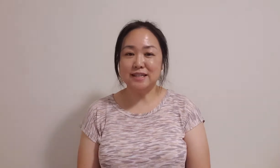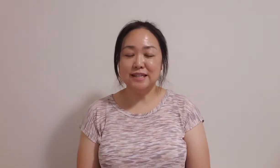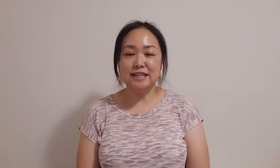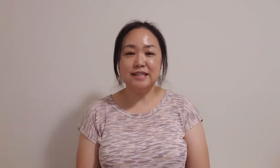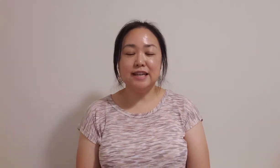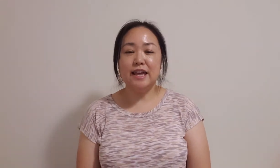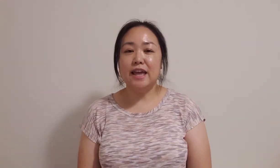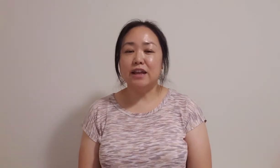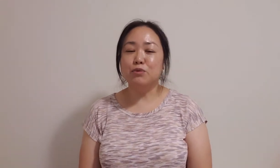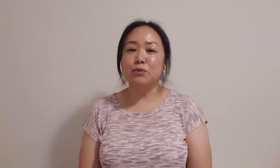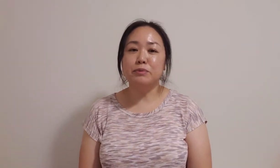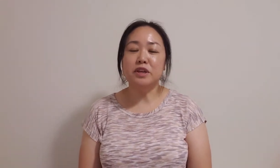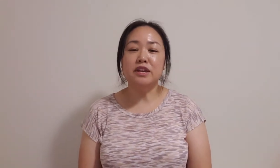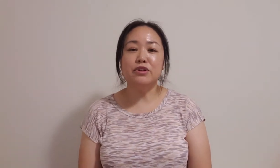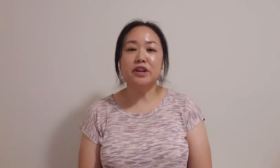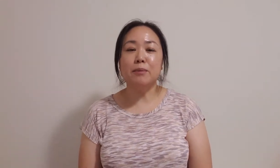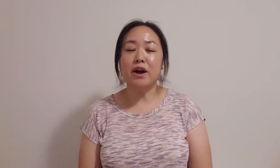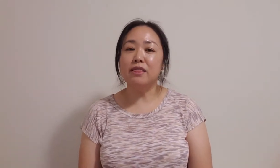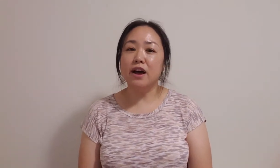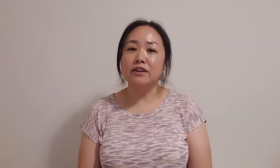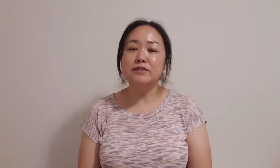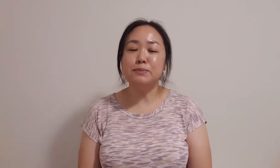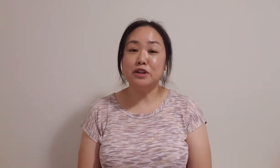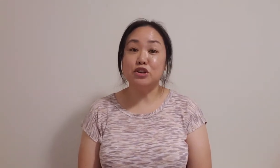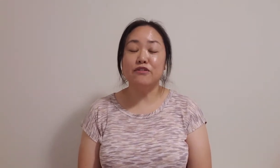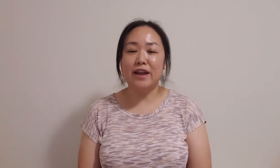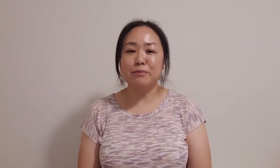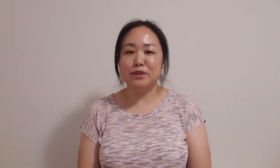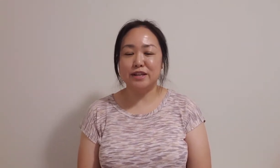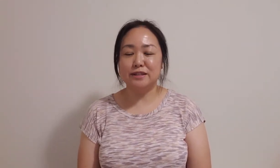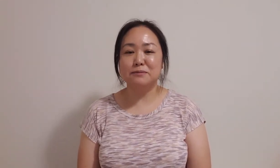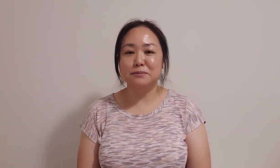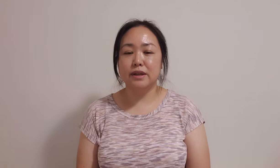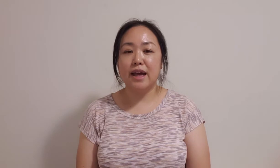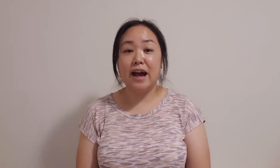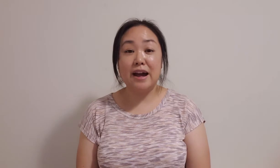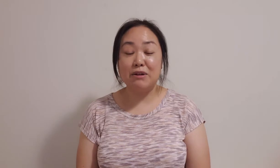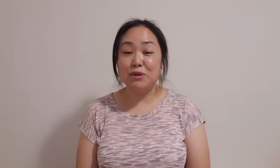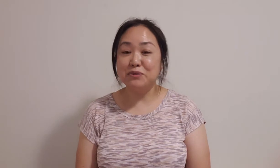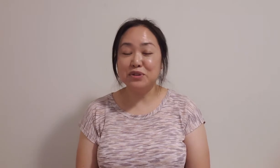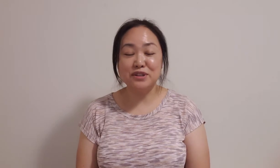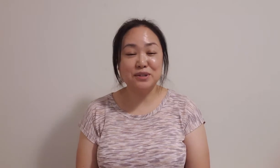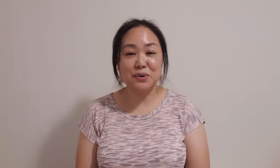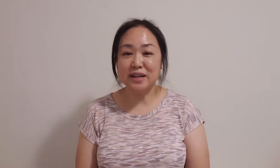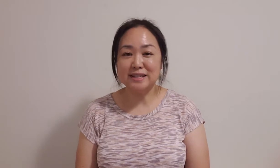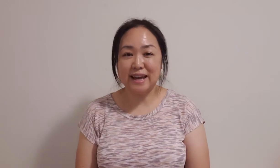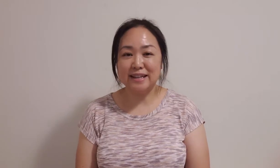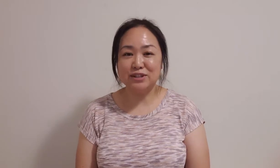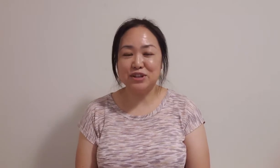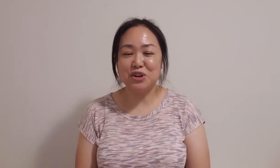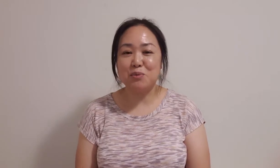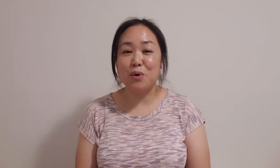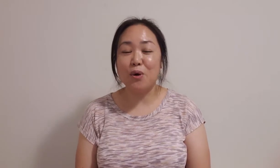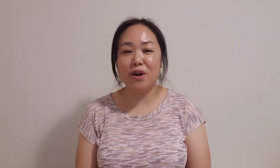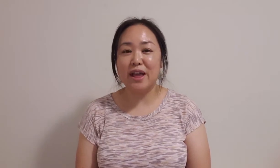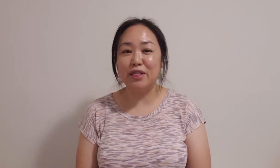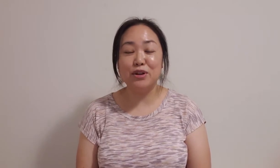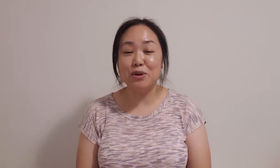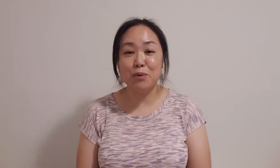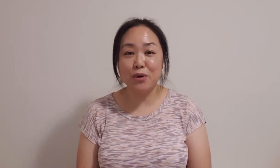Genesis, and we'll be hearing about a lot of special families. I hope you're so excited to hear more and learn more